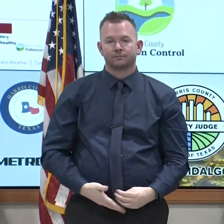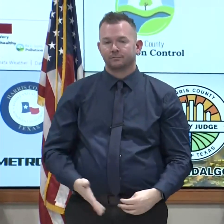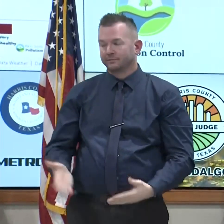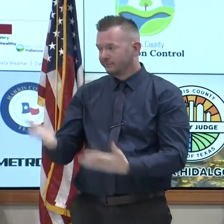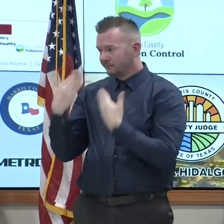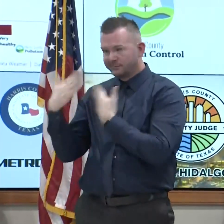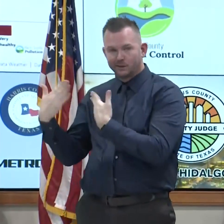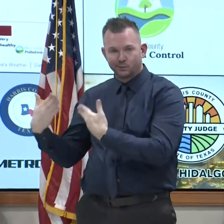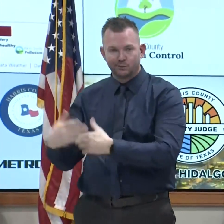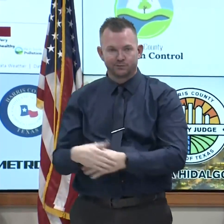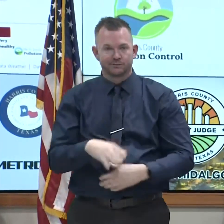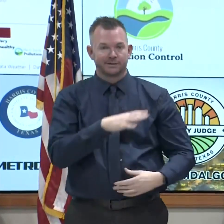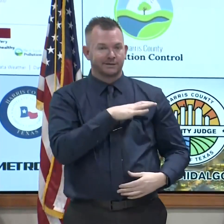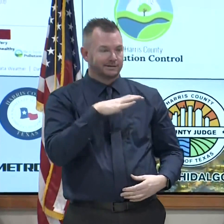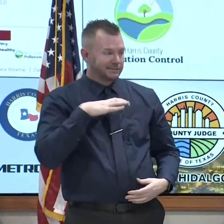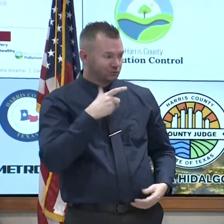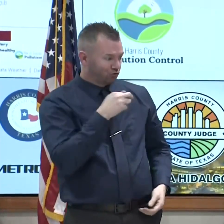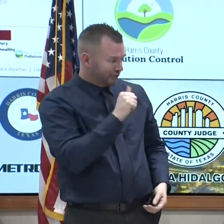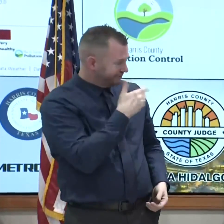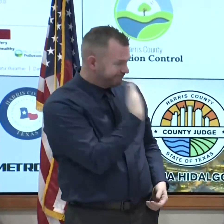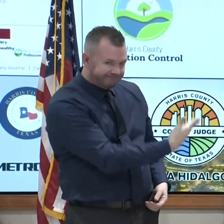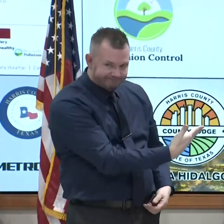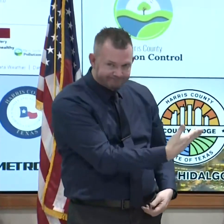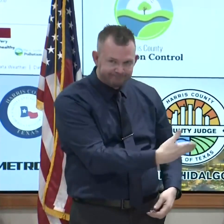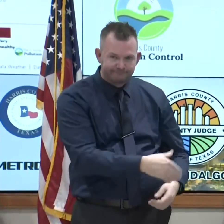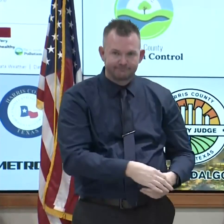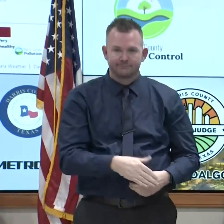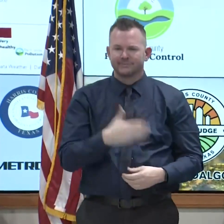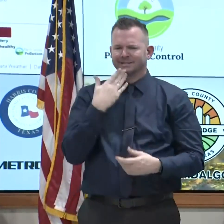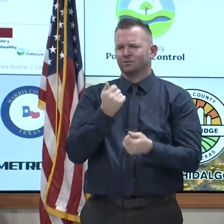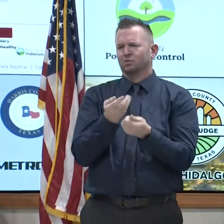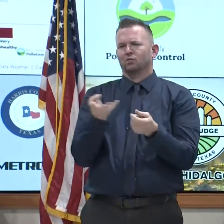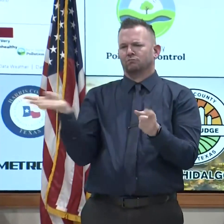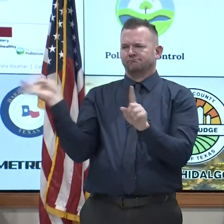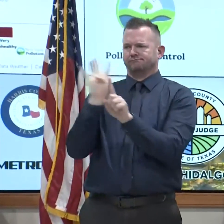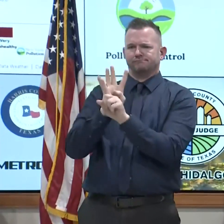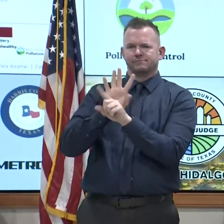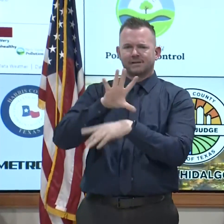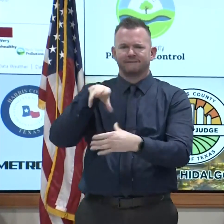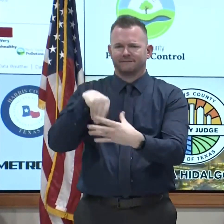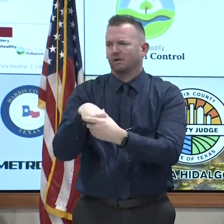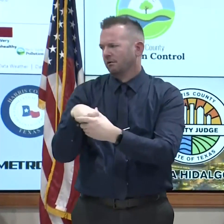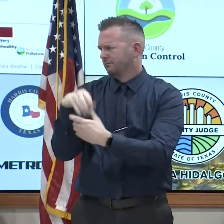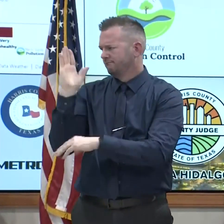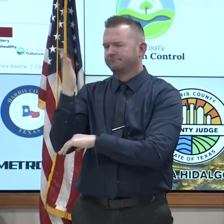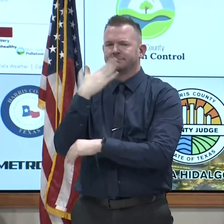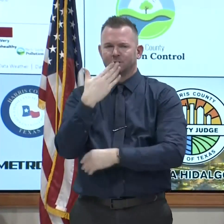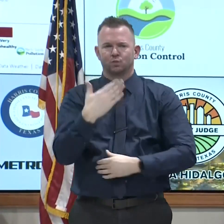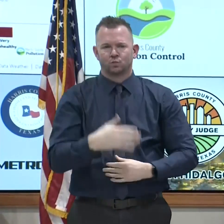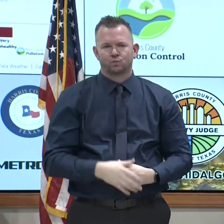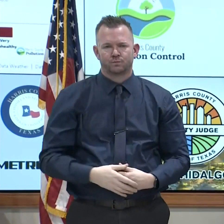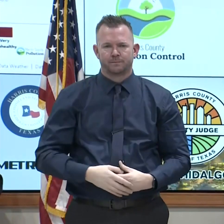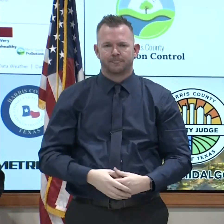Babin, Dr. Baidoun. We'll take questions now from the pool.